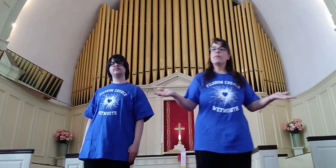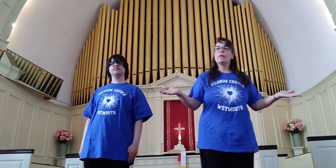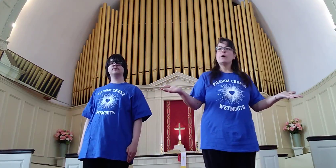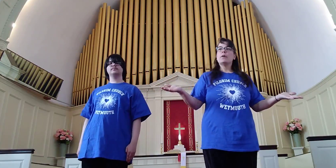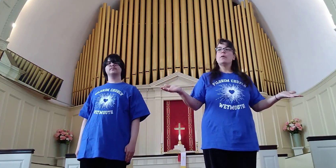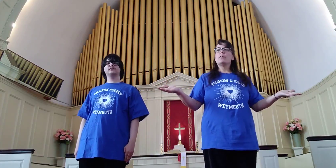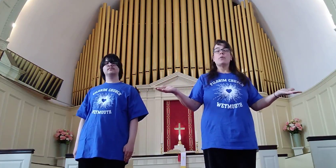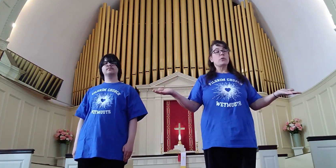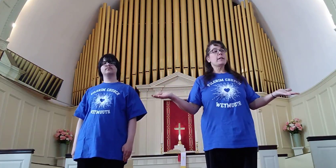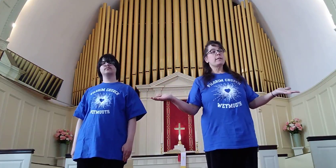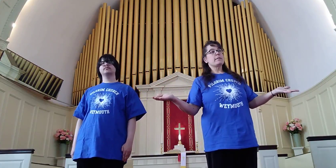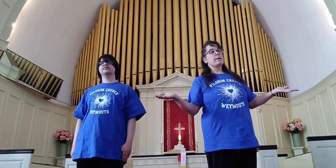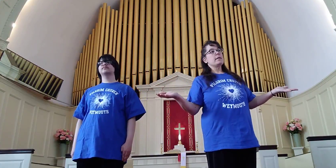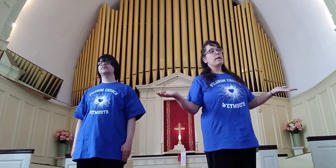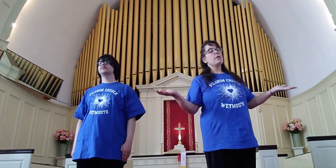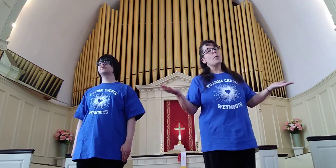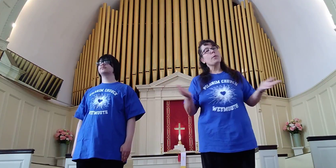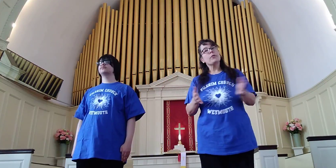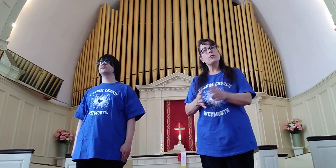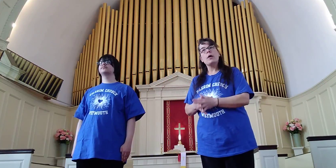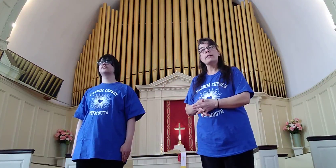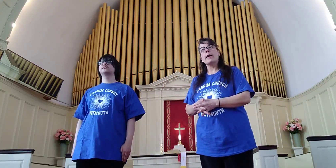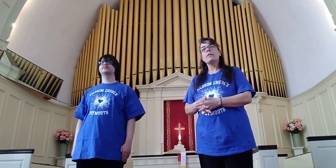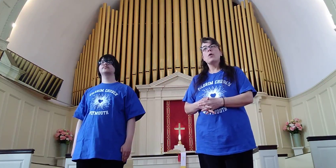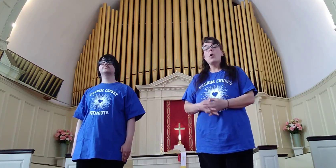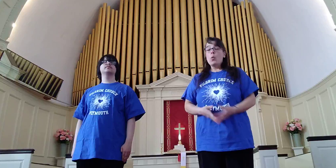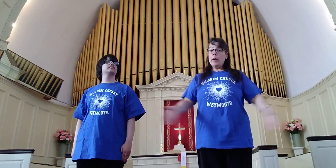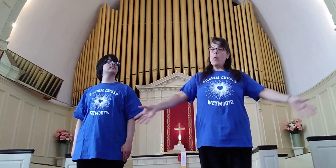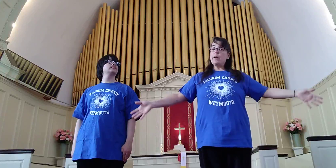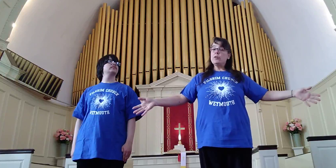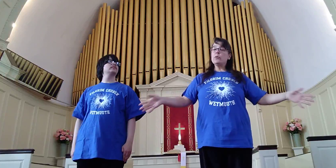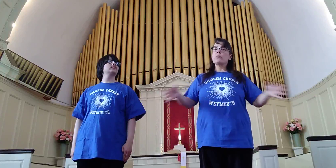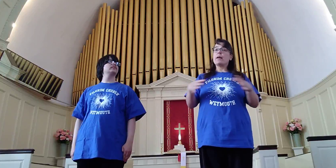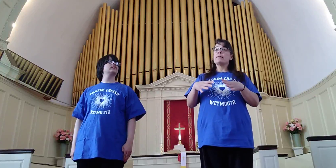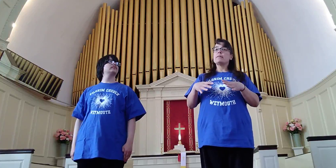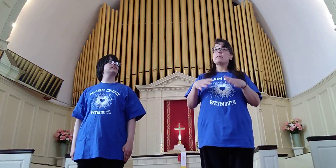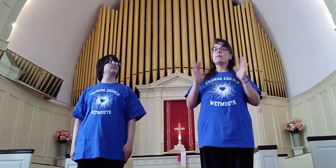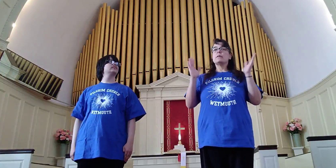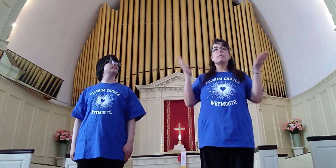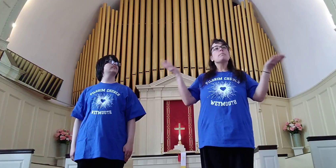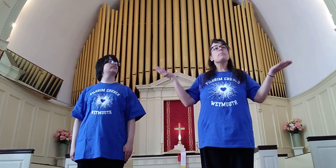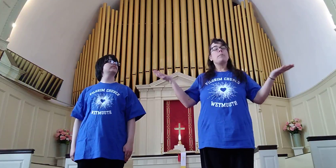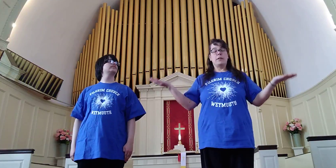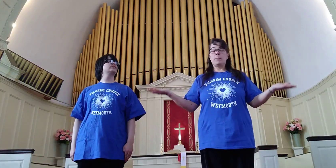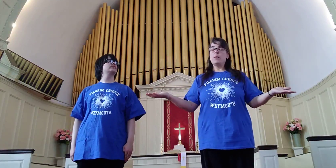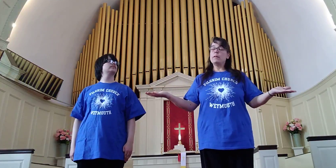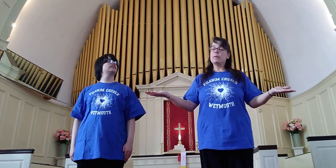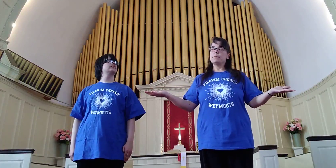social distancing and no personal contact, we wanted to address peace be with you.